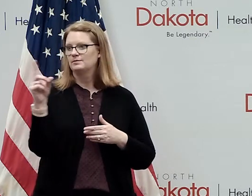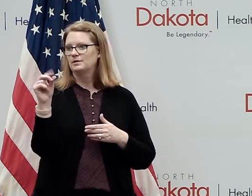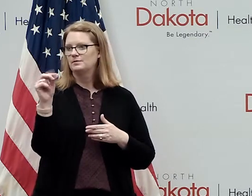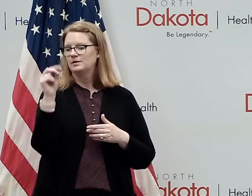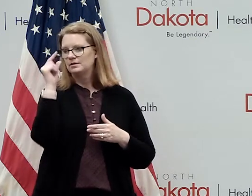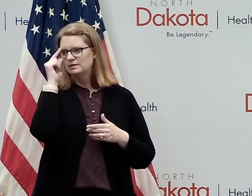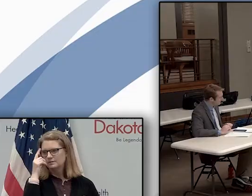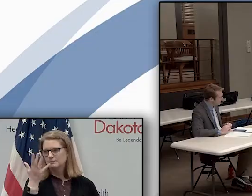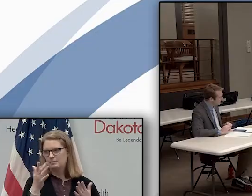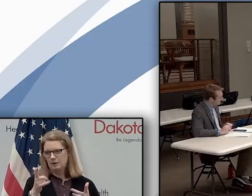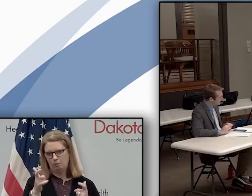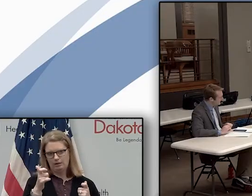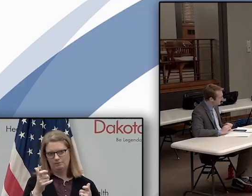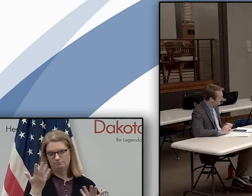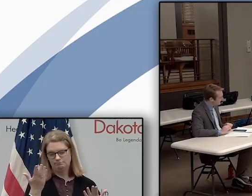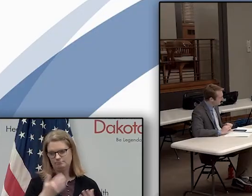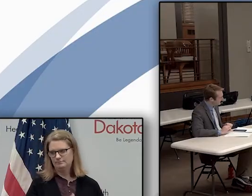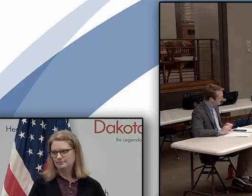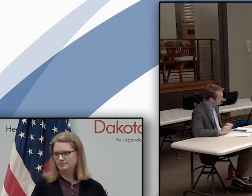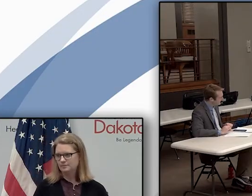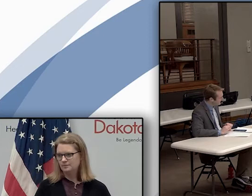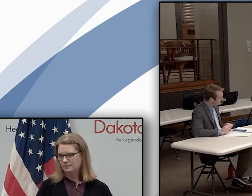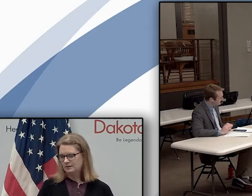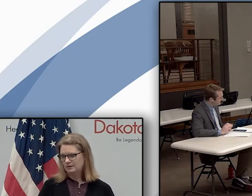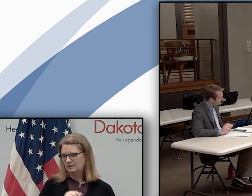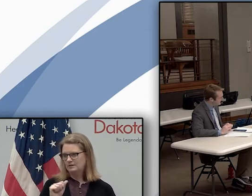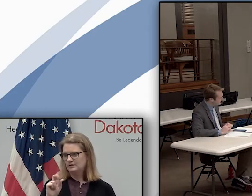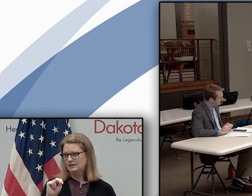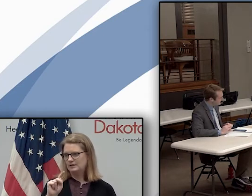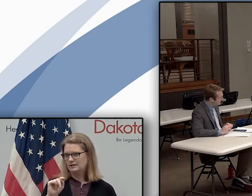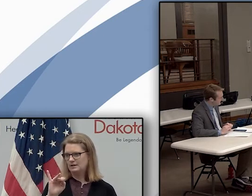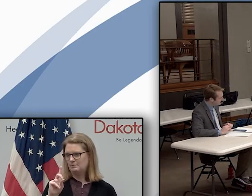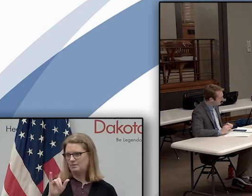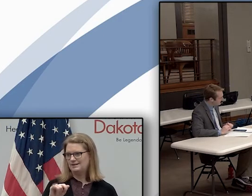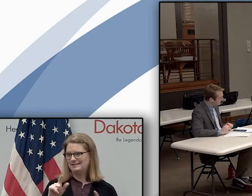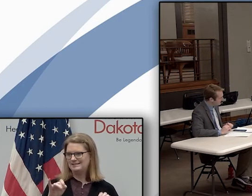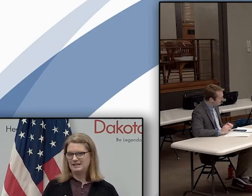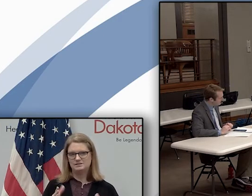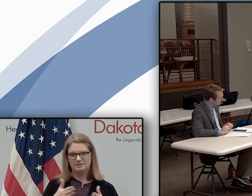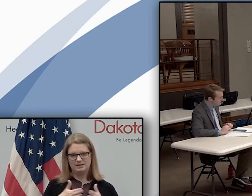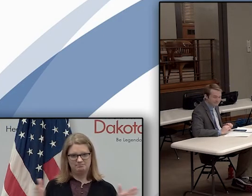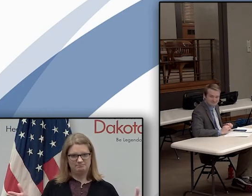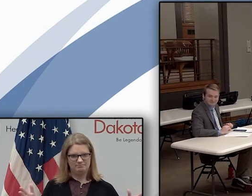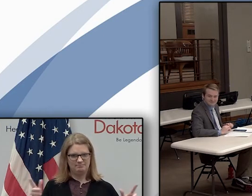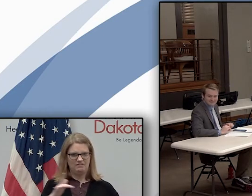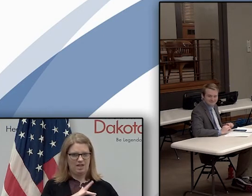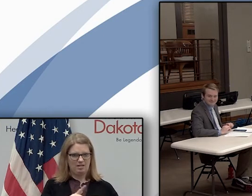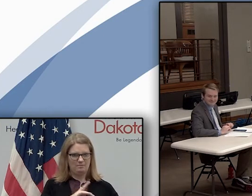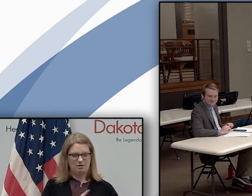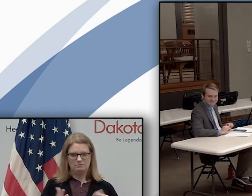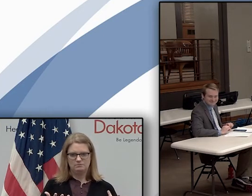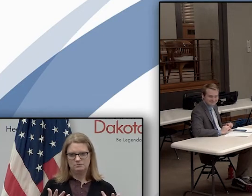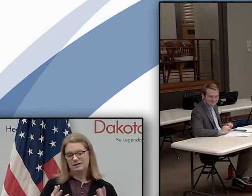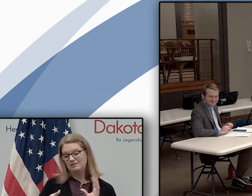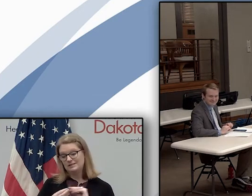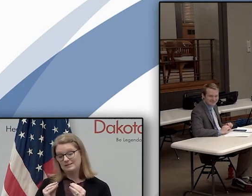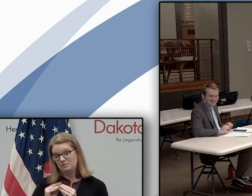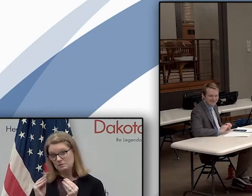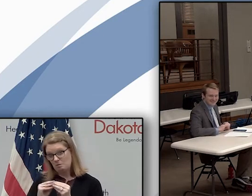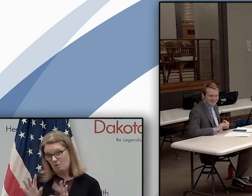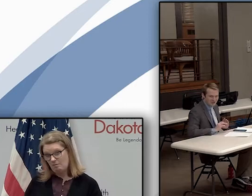Or it might be quick. When are antibody tests going to be widely available? And are those numbers more important